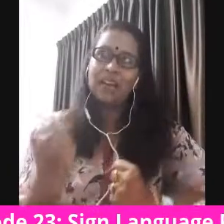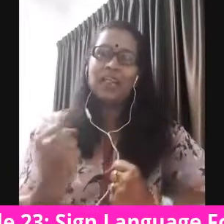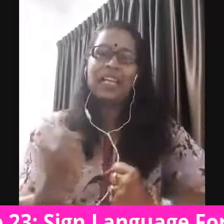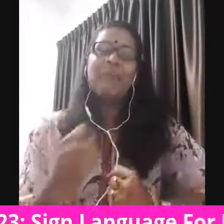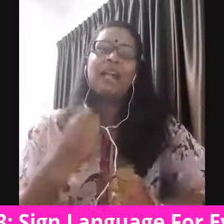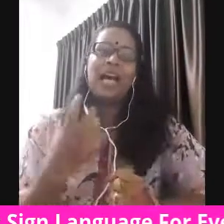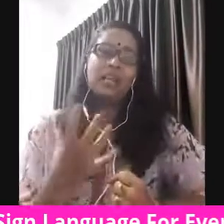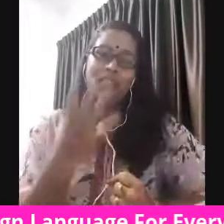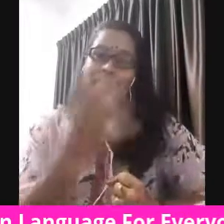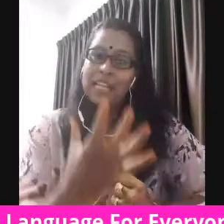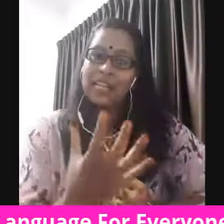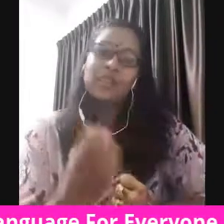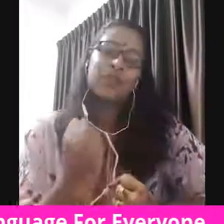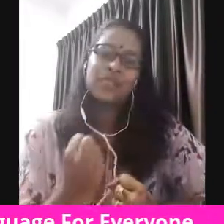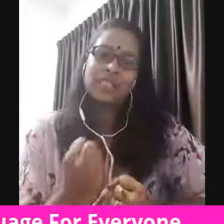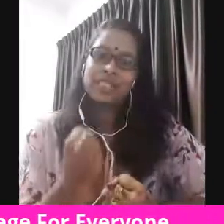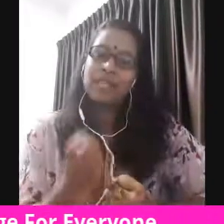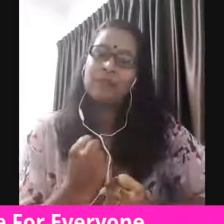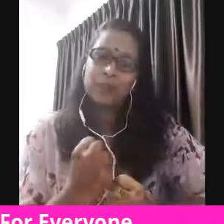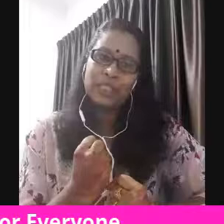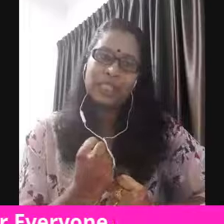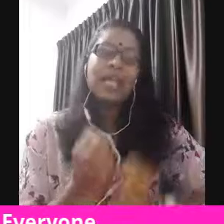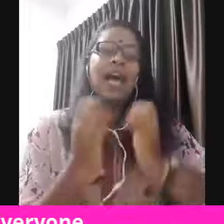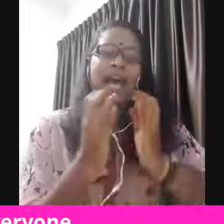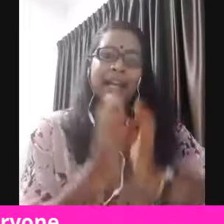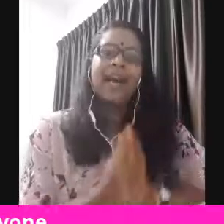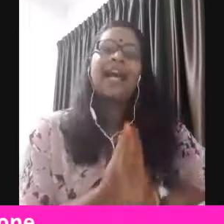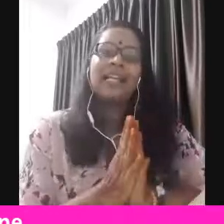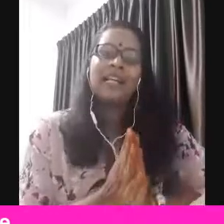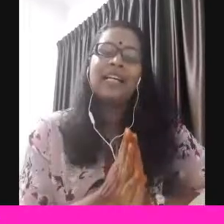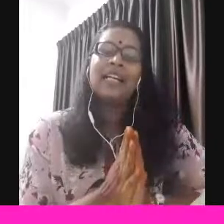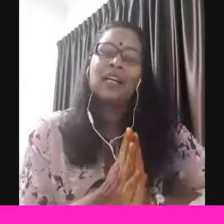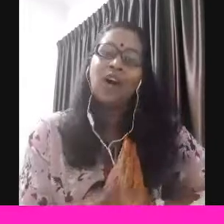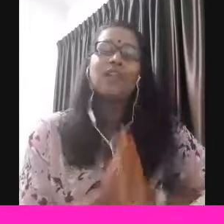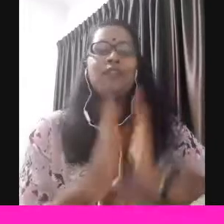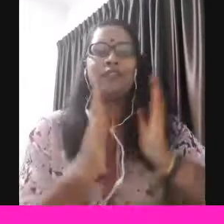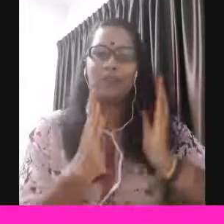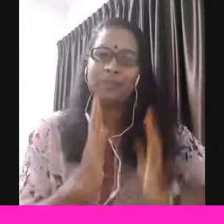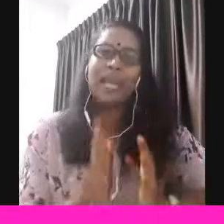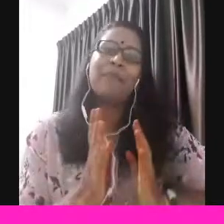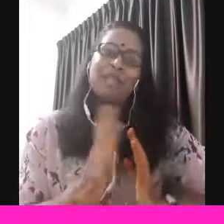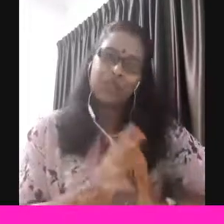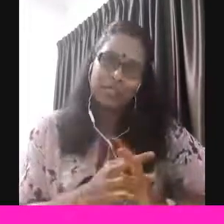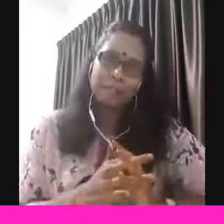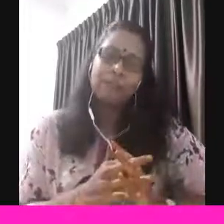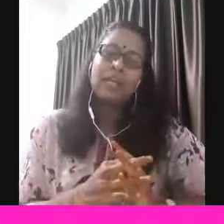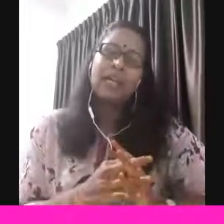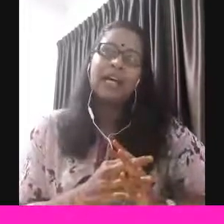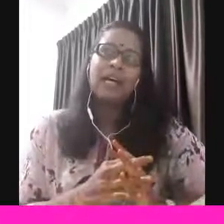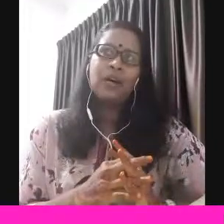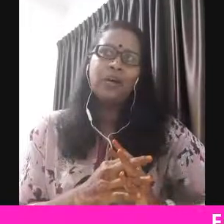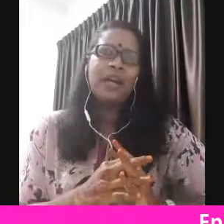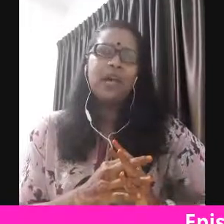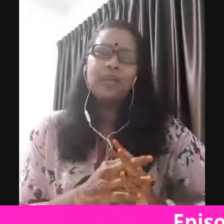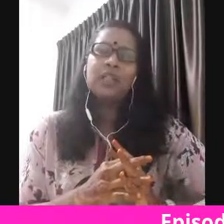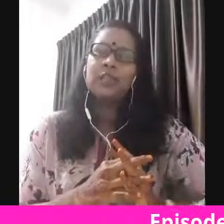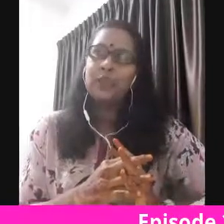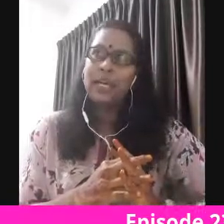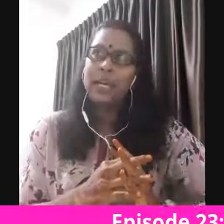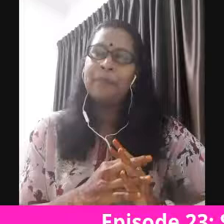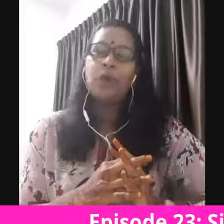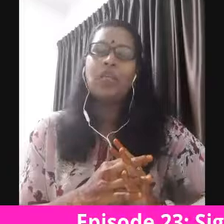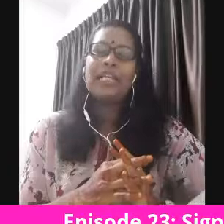to Klang only, I got the chance to teach deaf students, and I learned a lot from them actually. When I